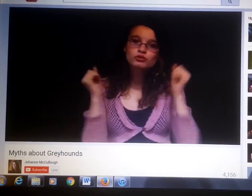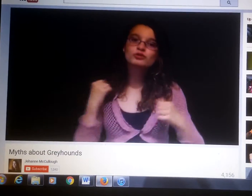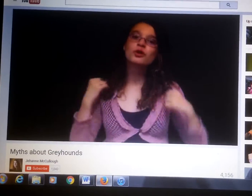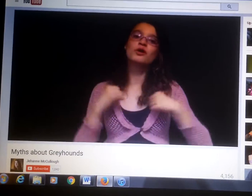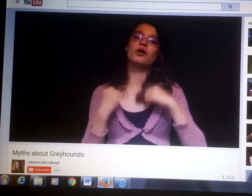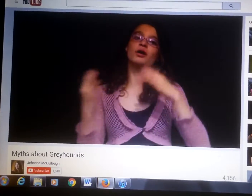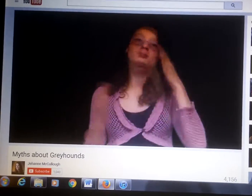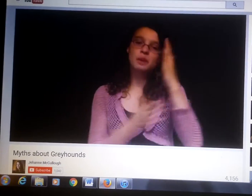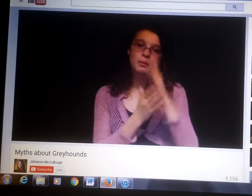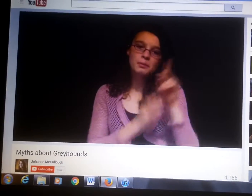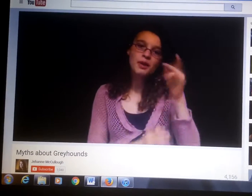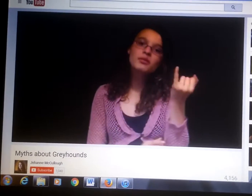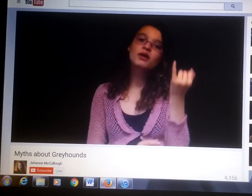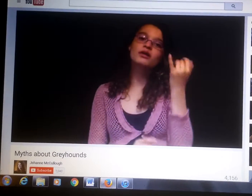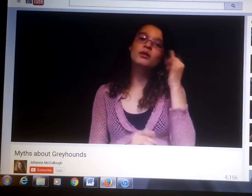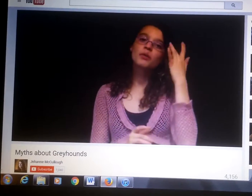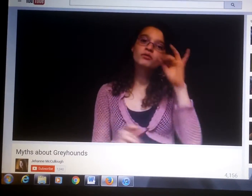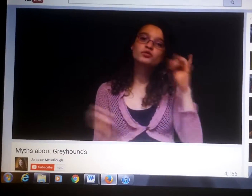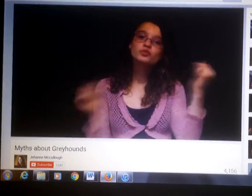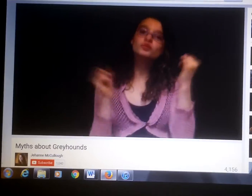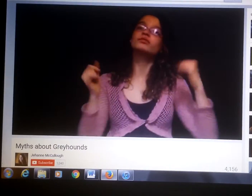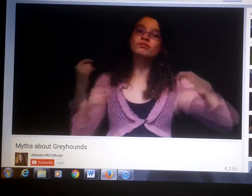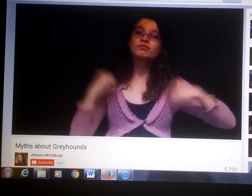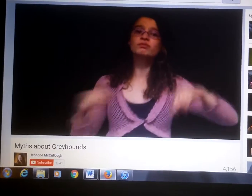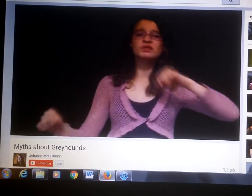dress him in coats and winter coats because sometimes